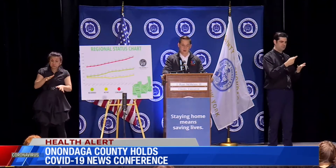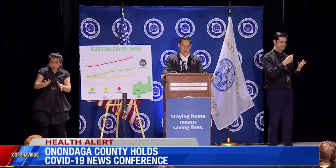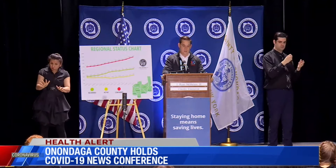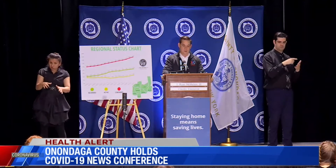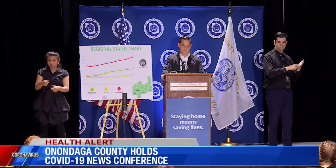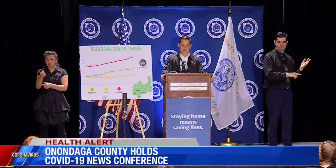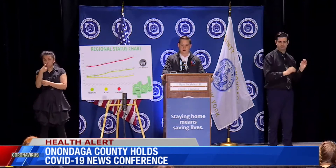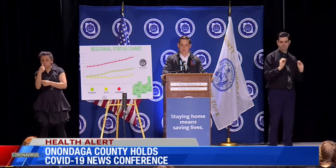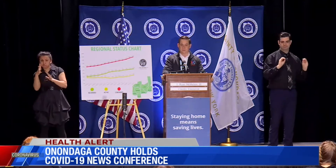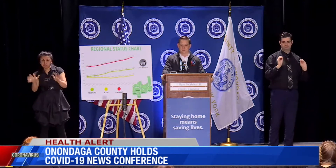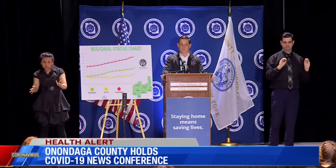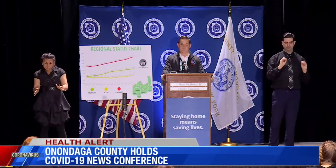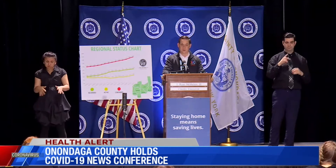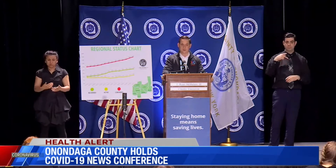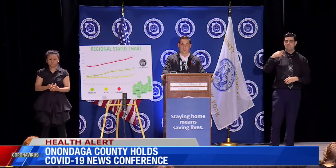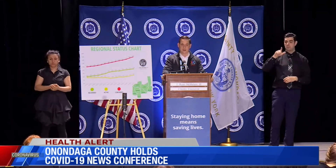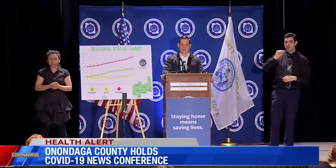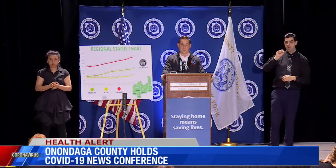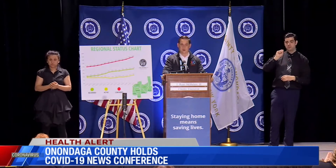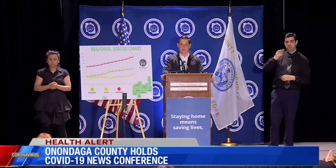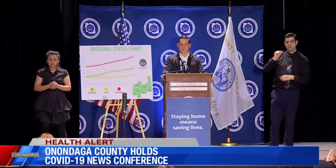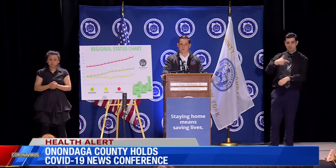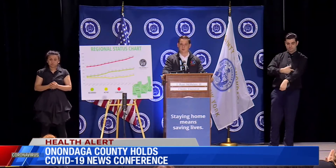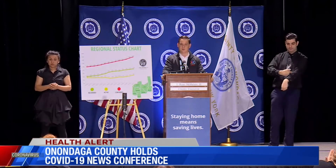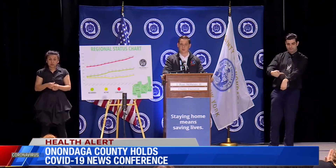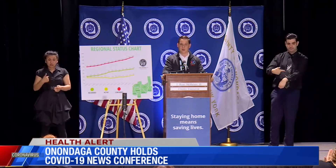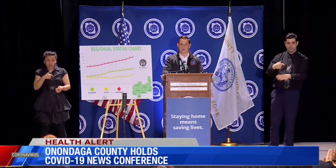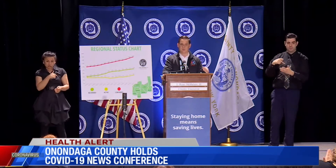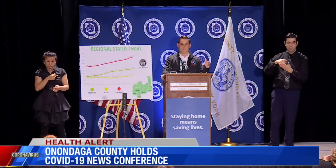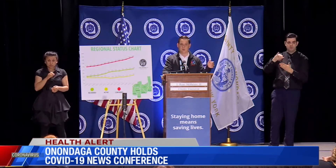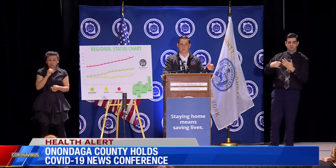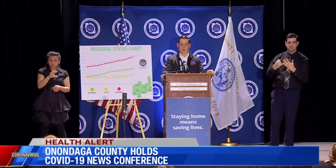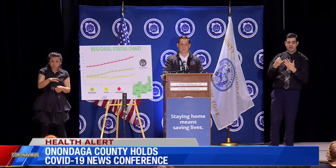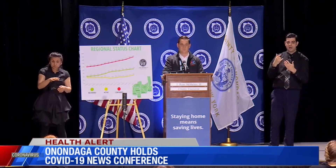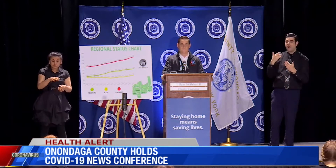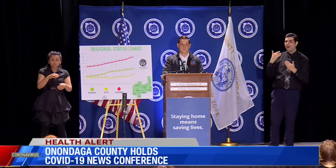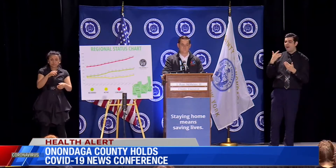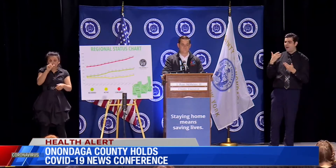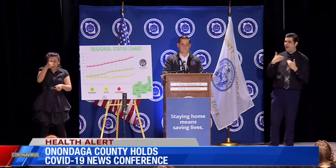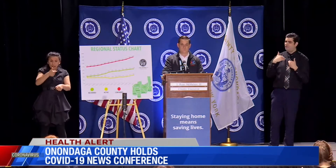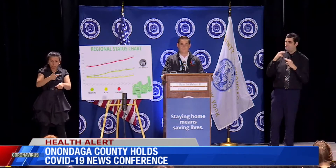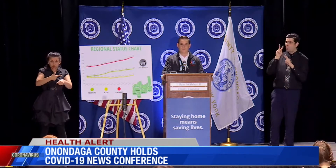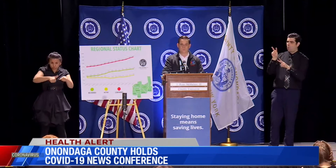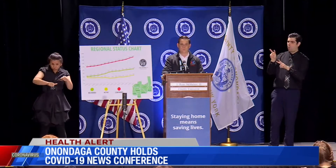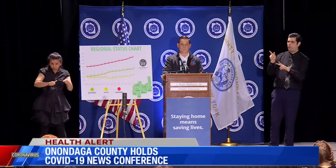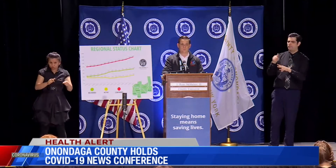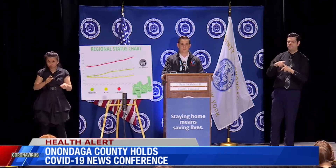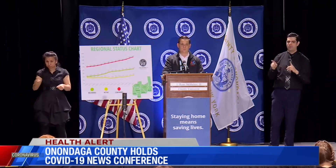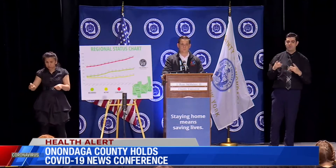that. But this is different. And so I hate the comparisons to the flu that some people have made.